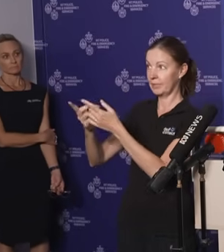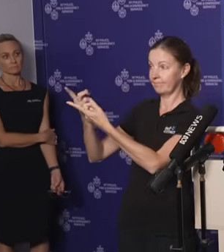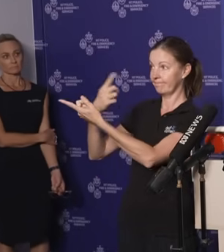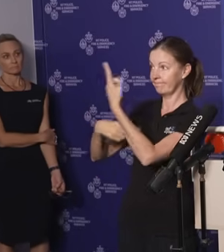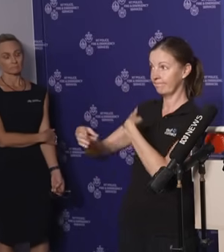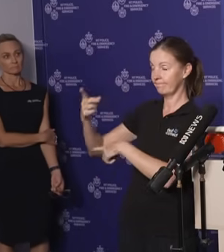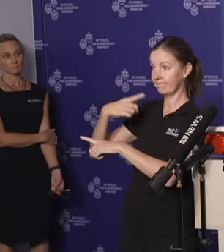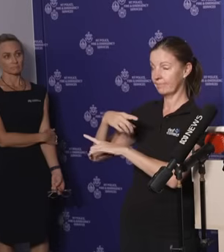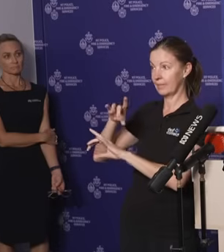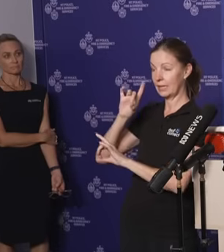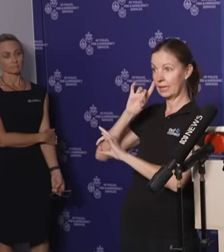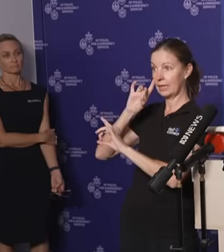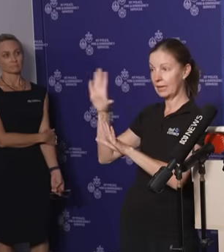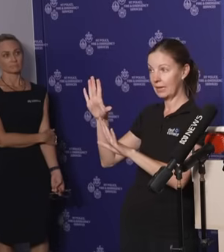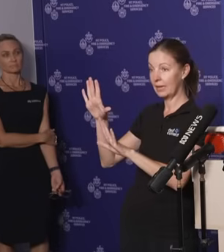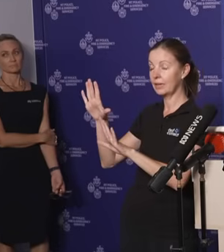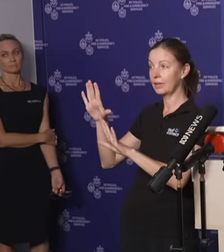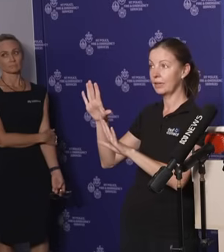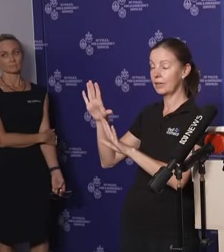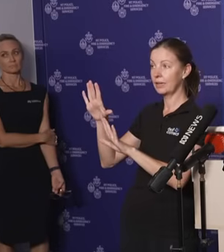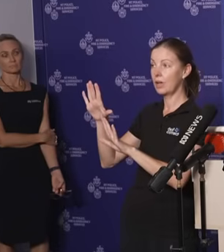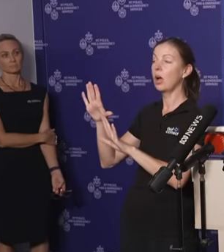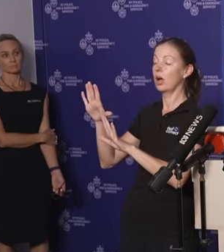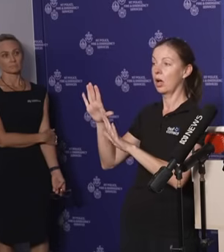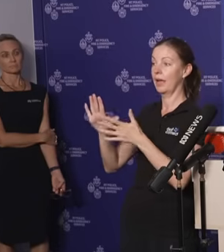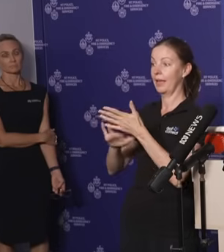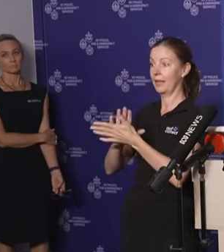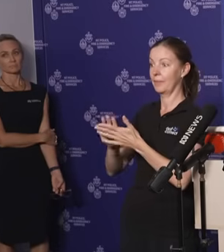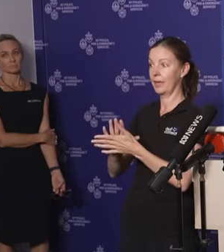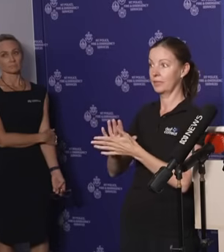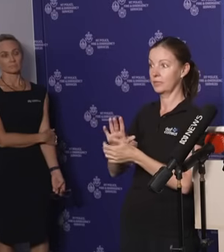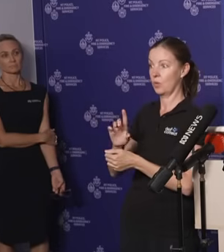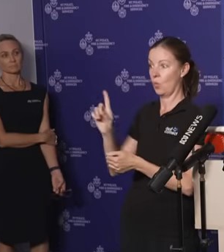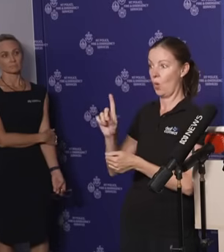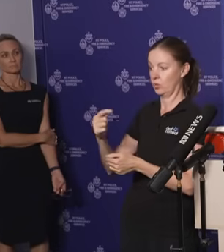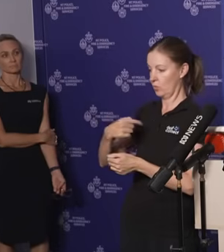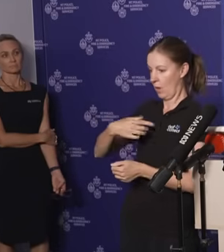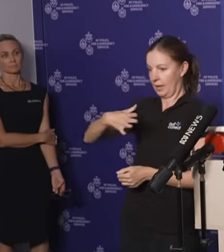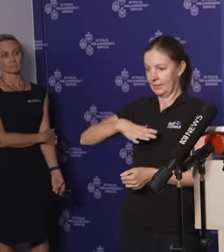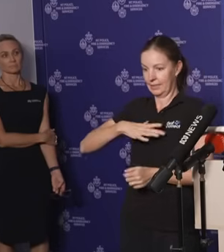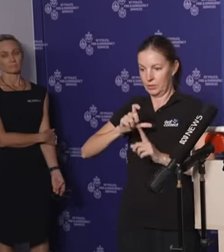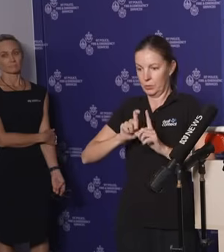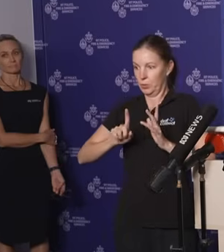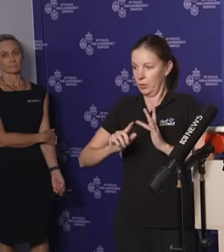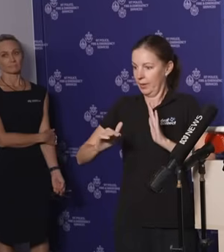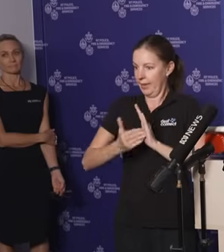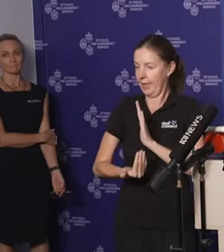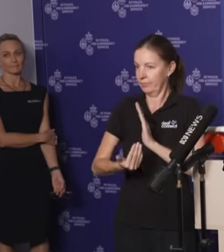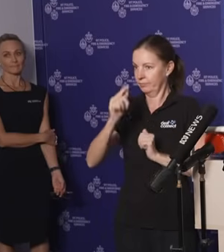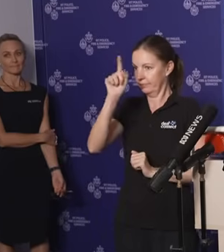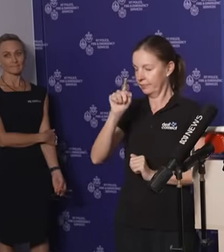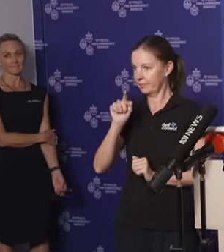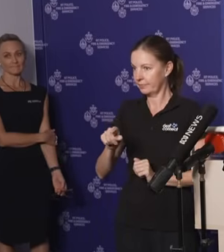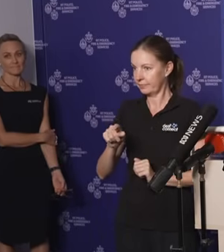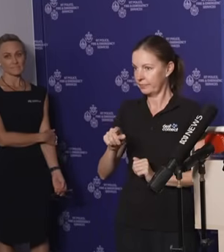of communication, the next piece of communication that you have is, what does that mean to me and what should I do now? So the